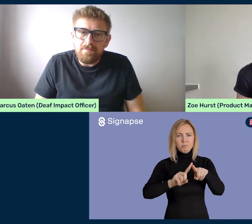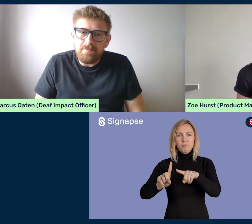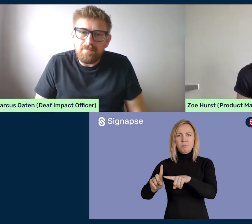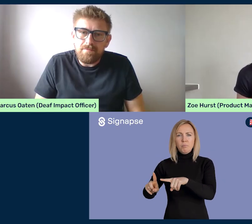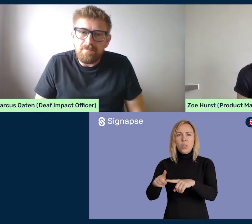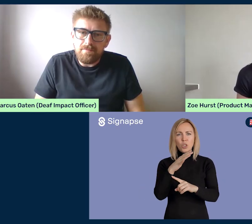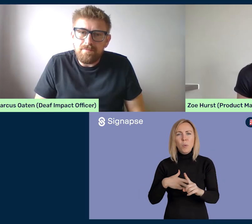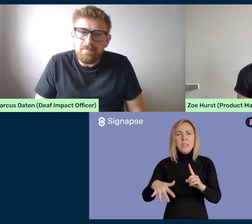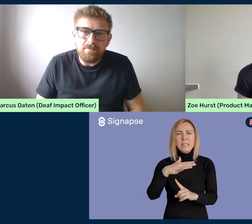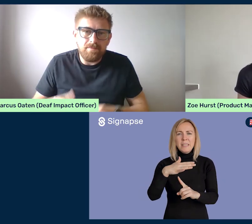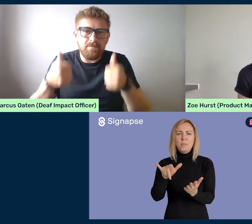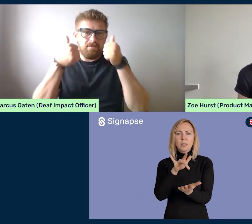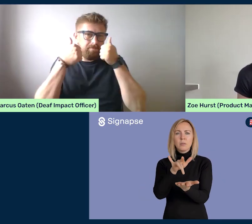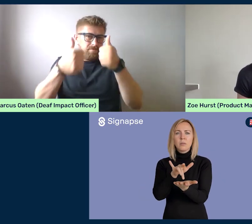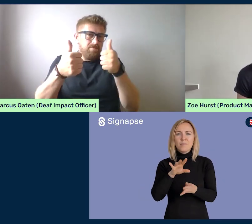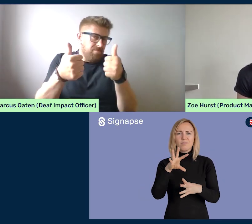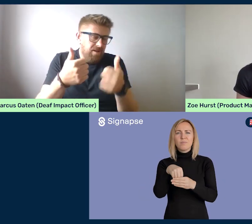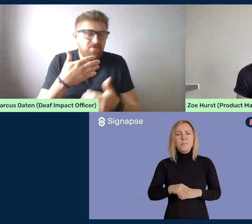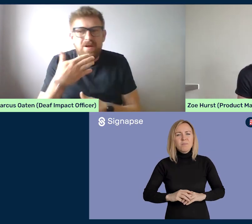involved with?